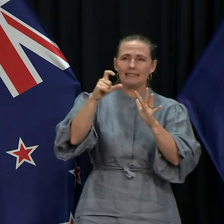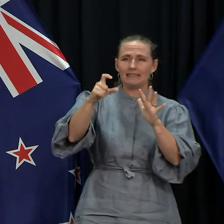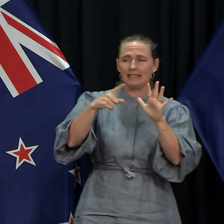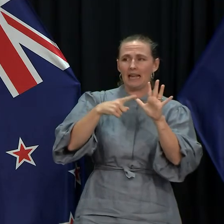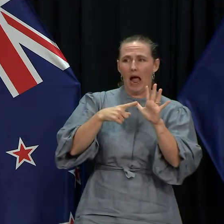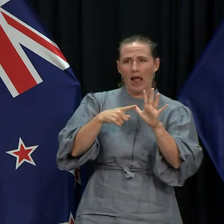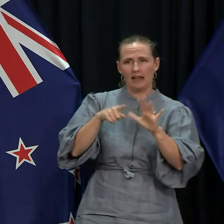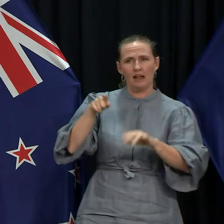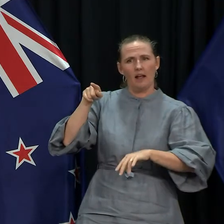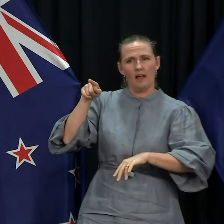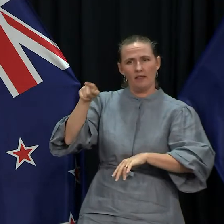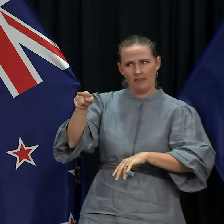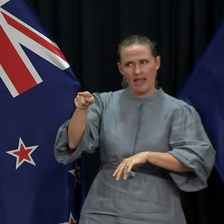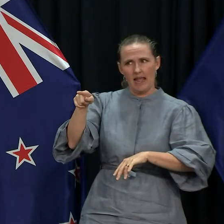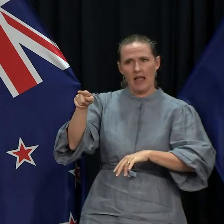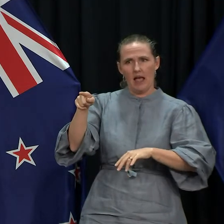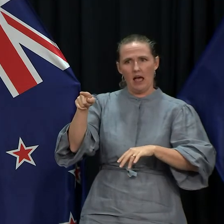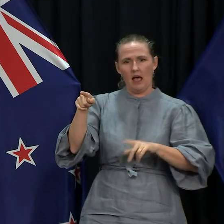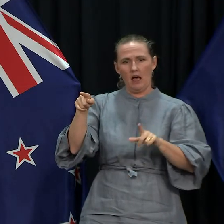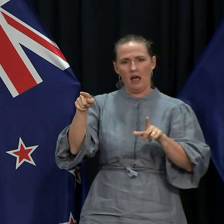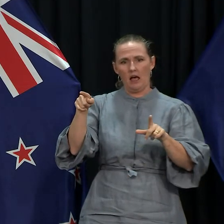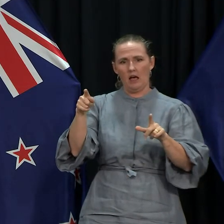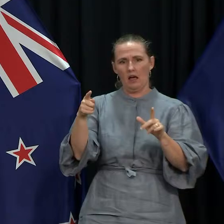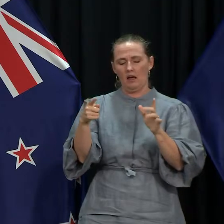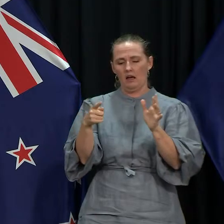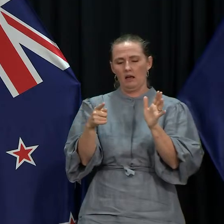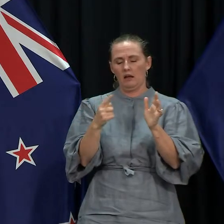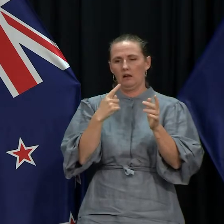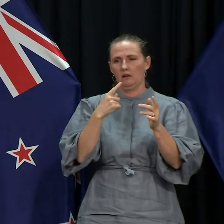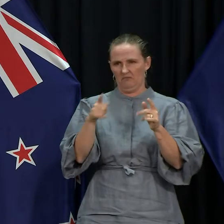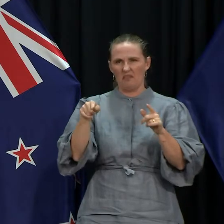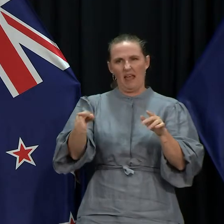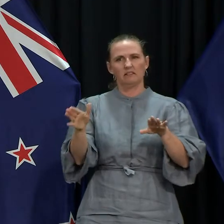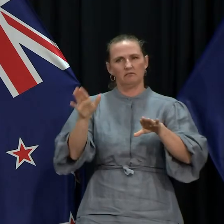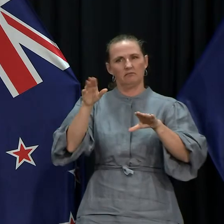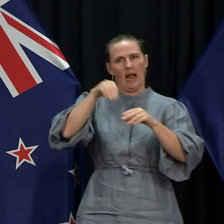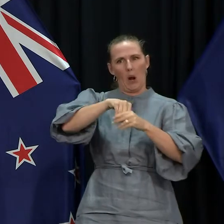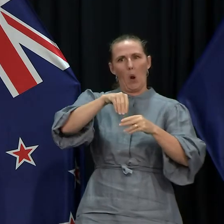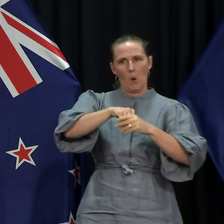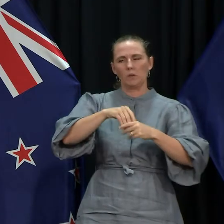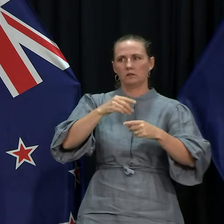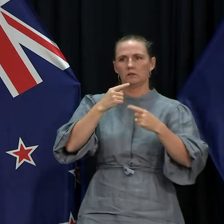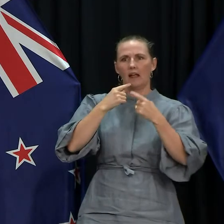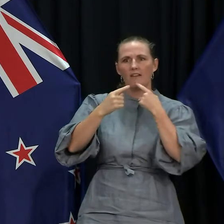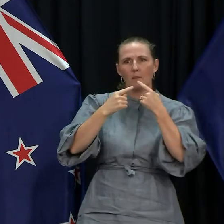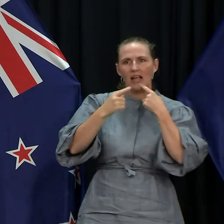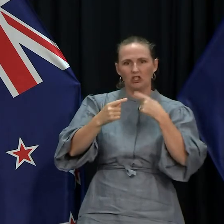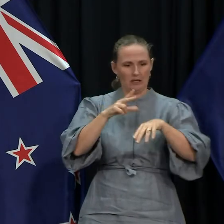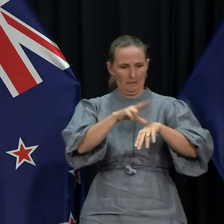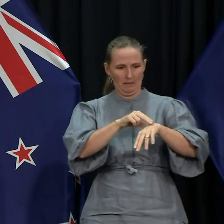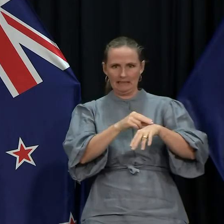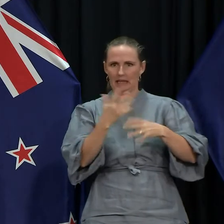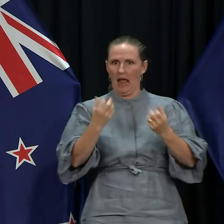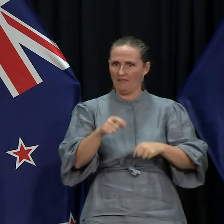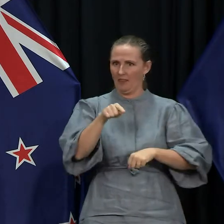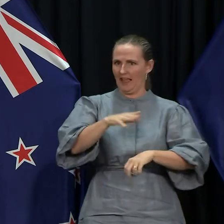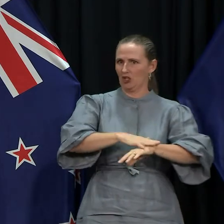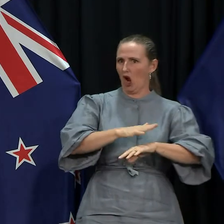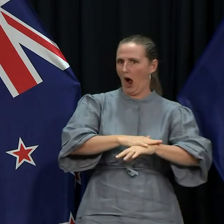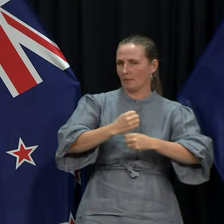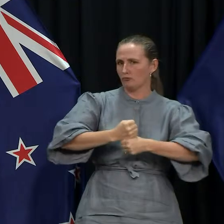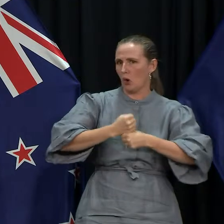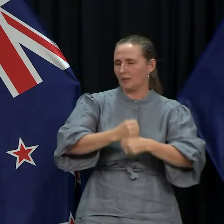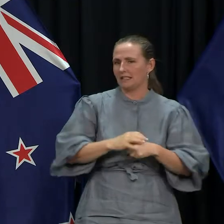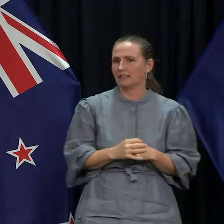terms of reference does cover issues around the intelligence and information that was available to the police over the course of the event. So that will pick up a number